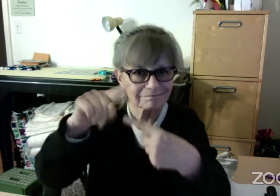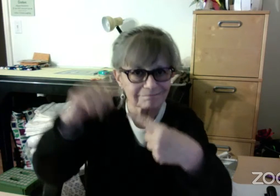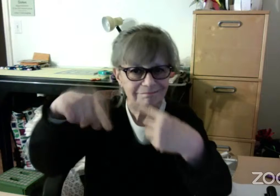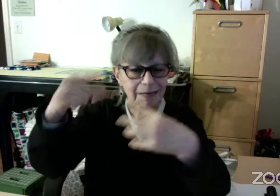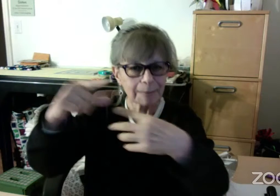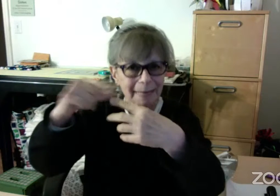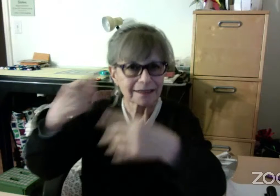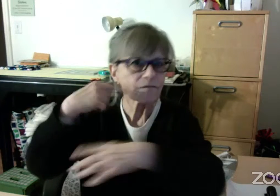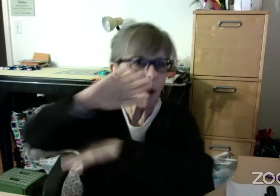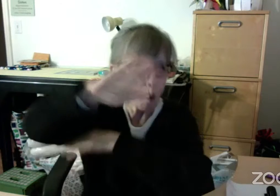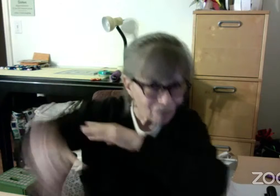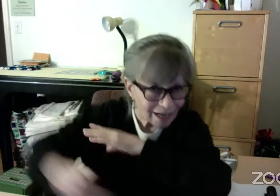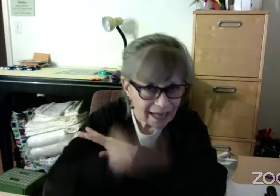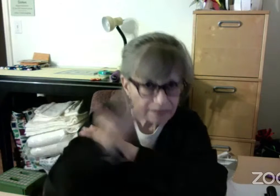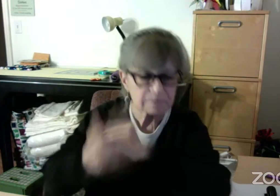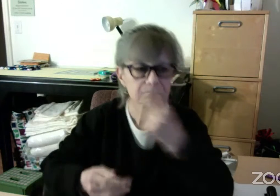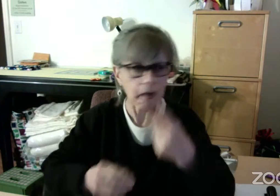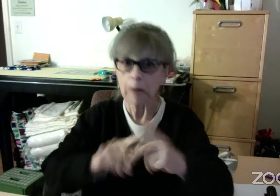Mm.